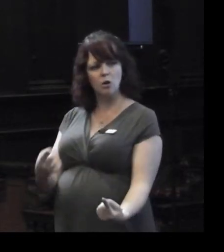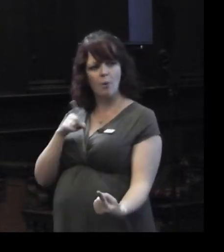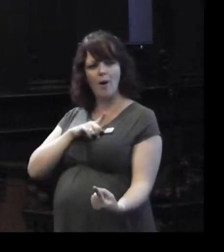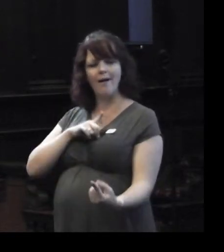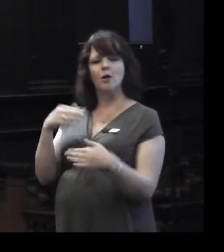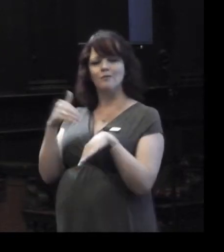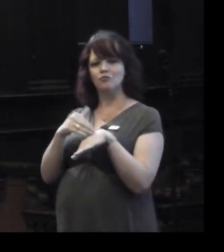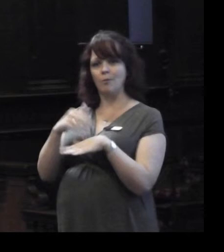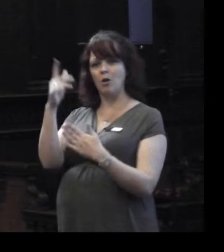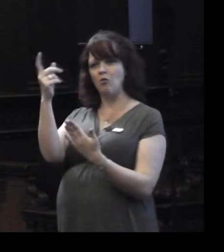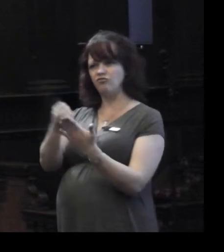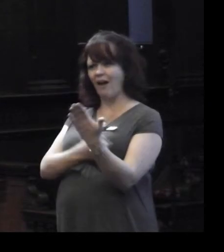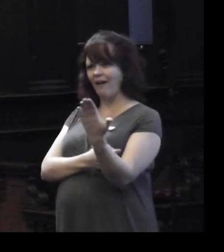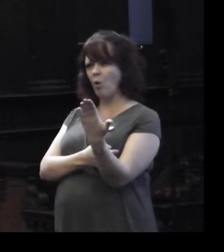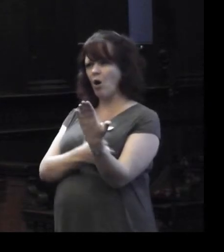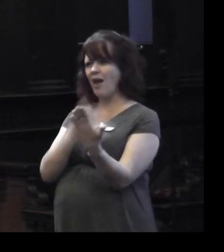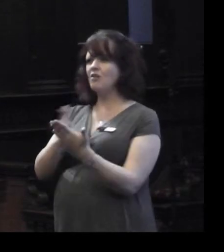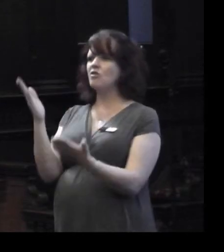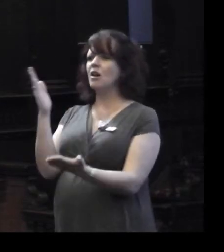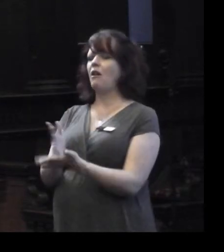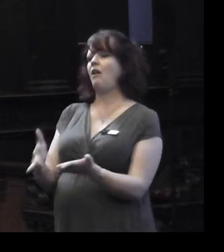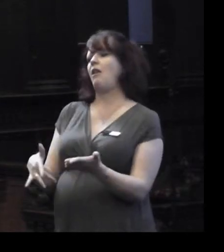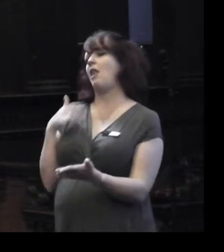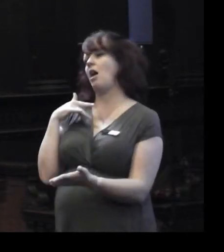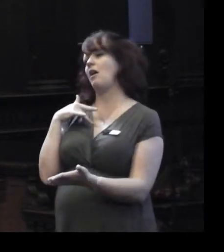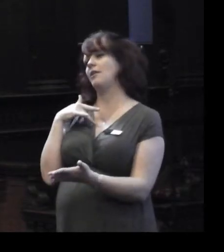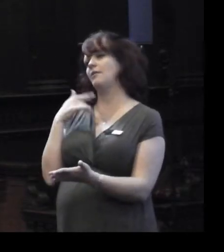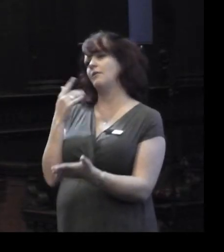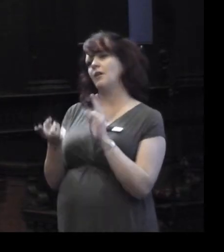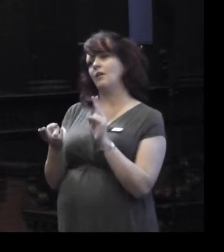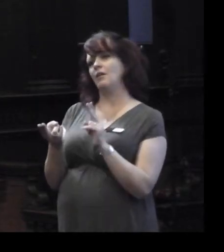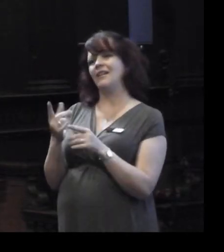Real-life consequences are what the young people appreciate.